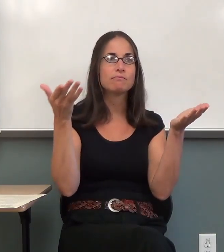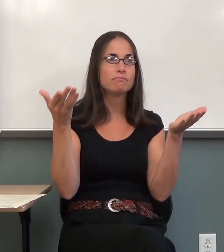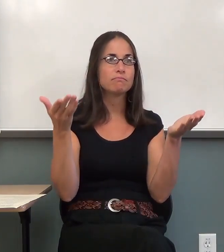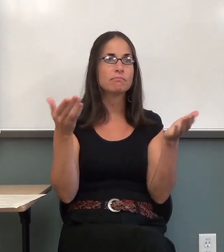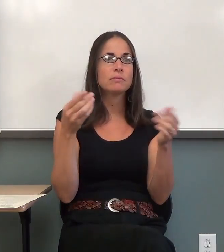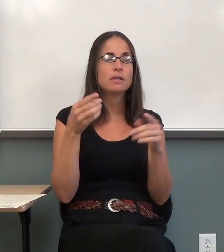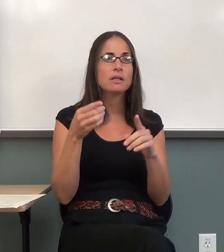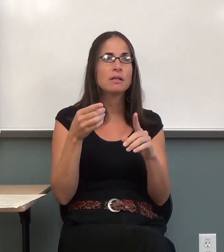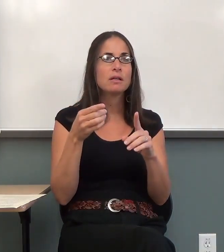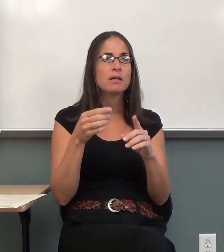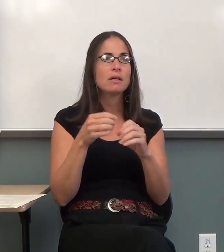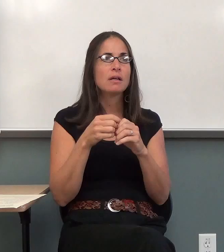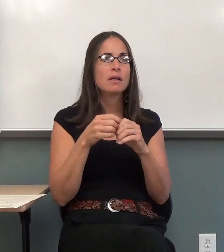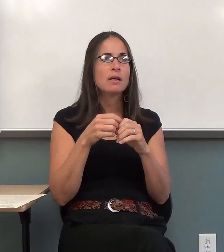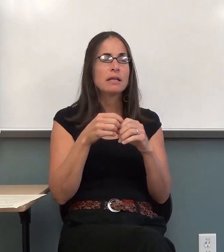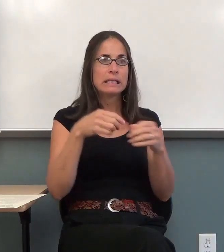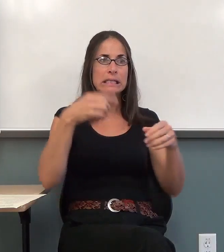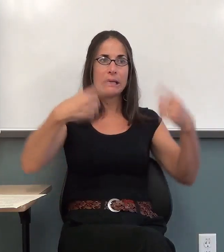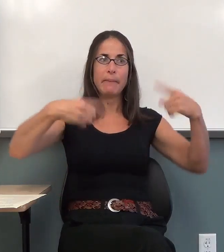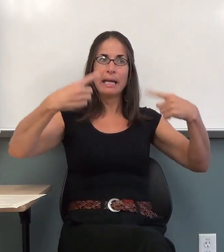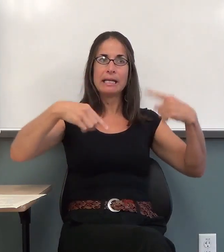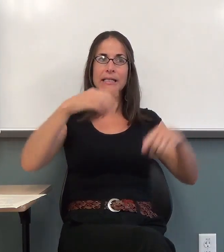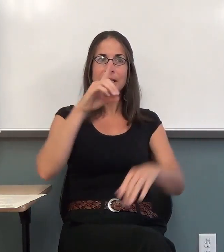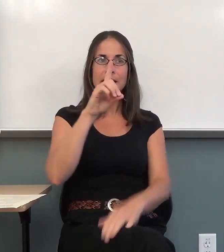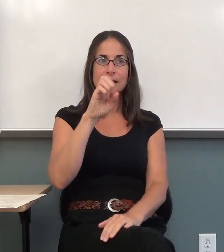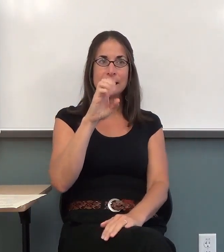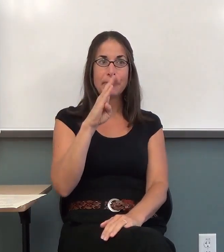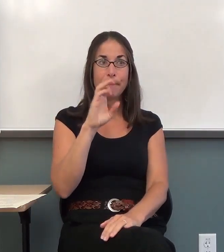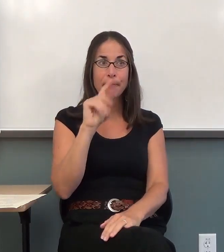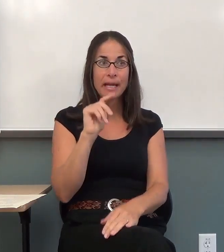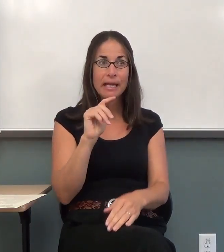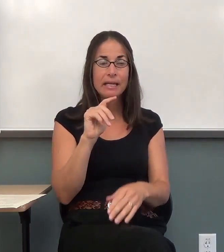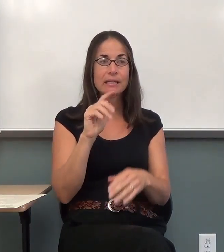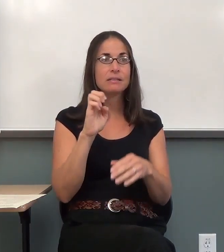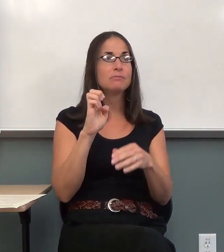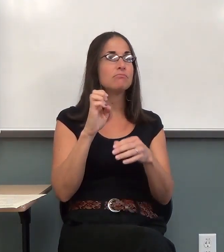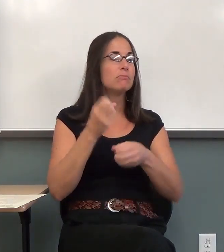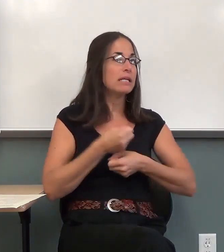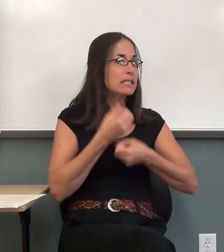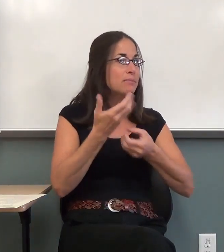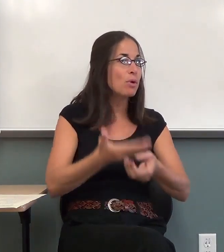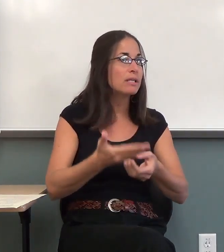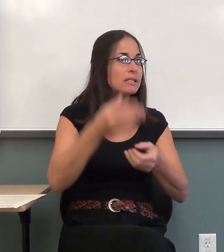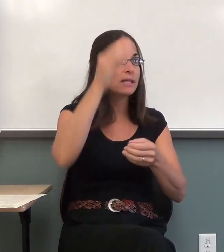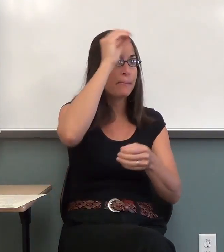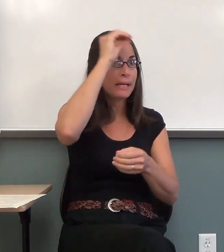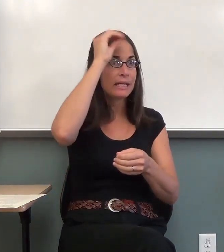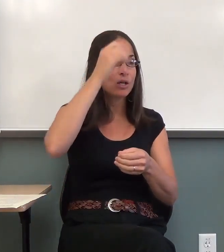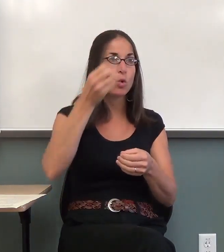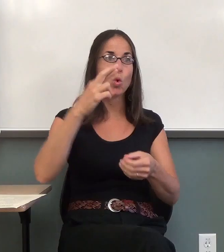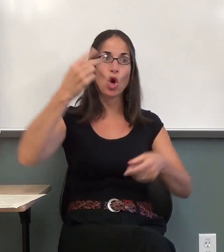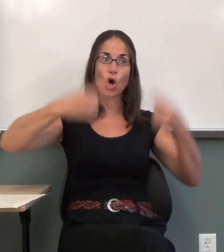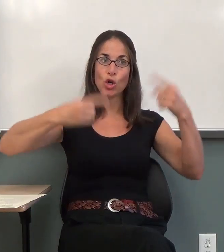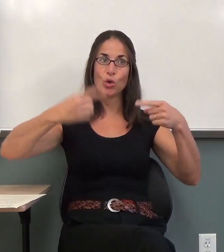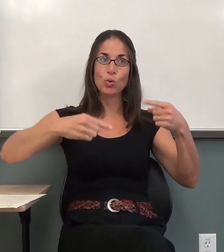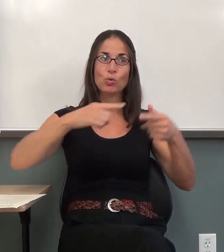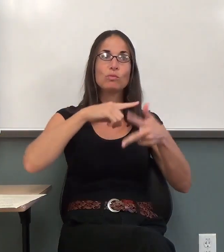Debate or your opinion. To debate? Yeah. To express your opinion? Yeah. Or to argue, right? Right. Good. These are all the purposes of writing.